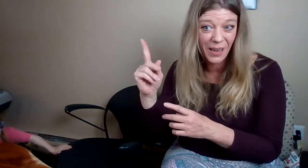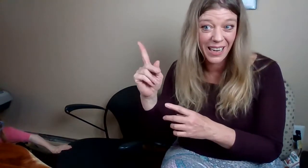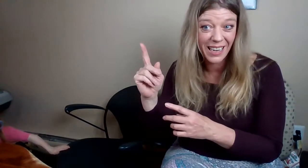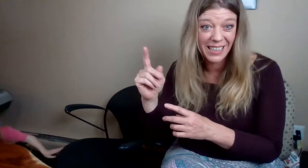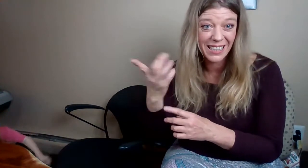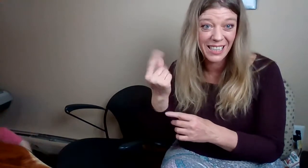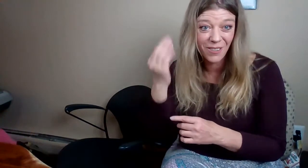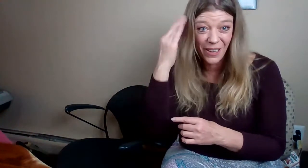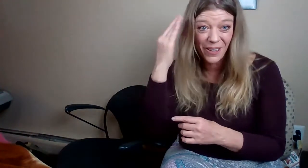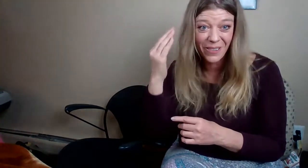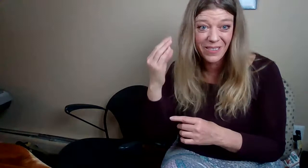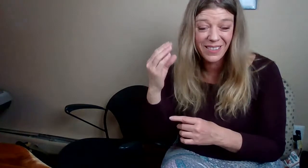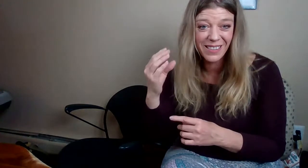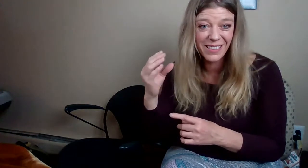Okay, do you know?